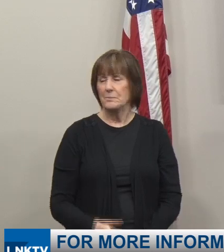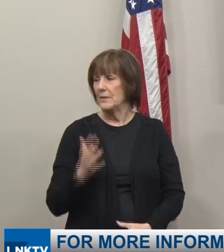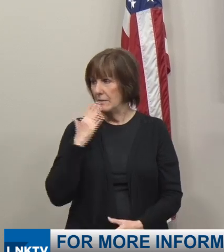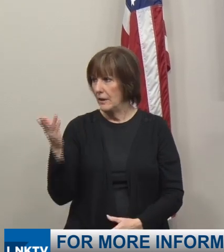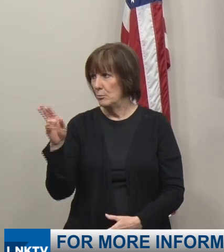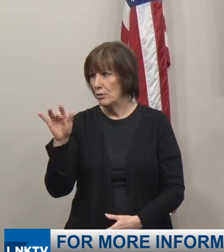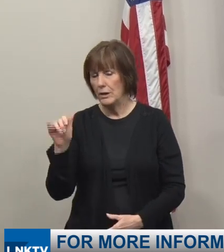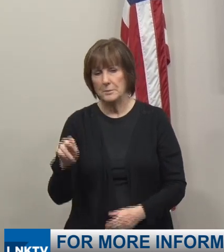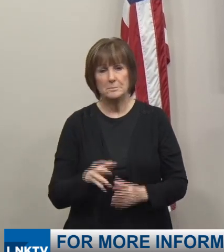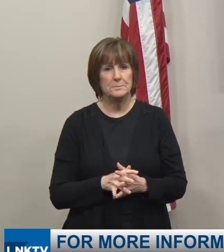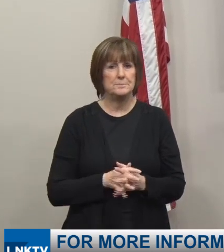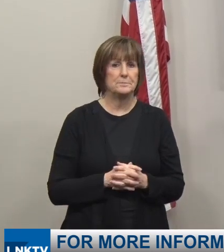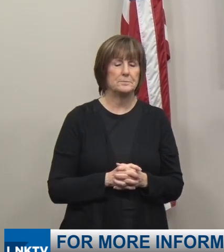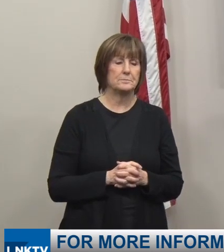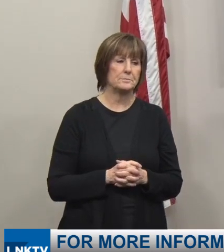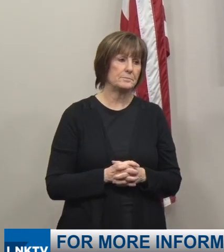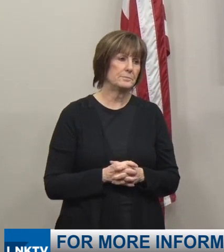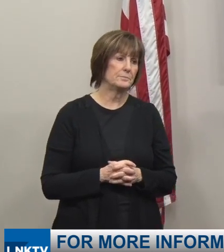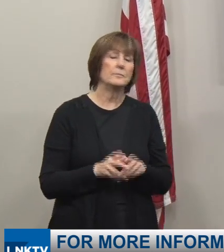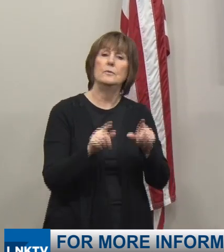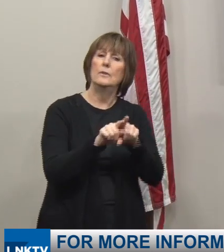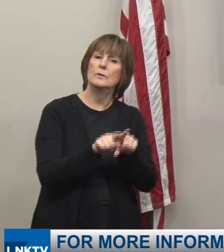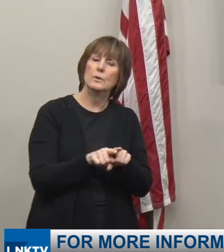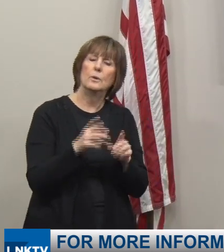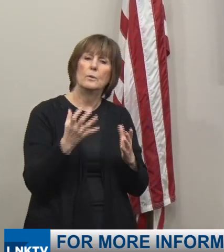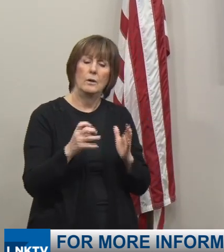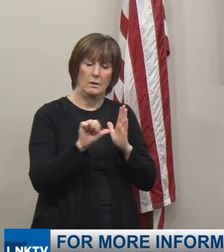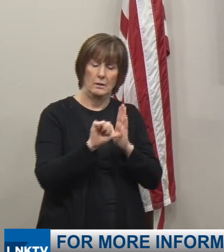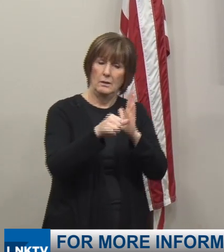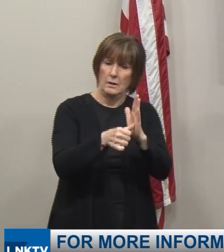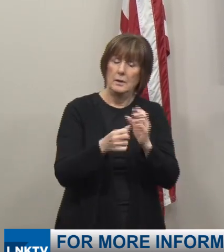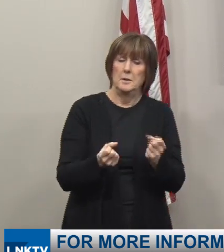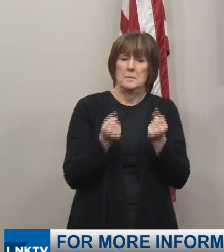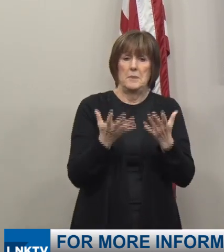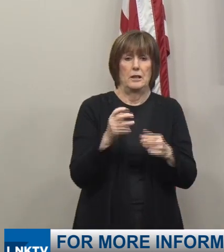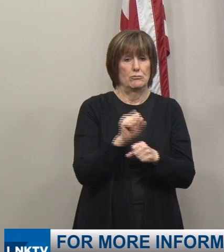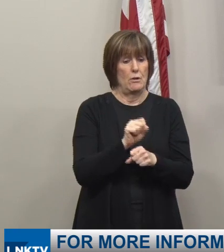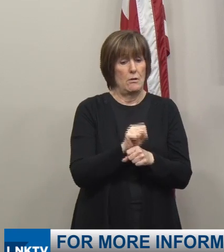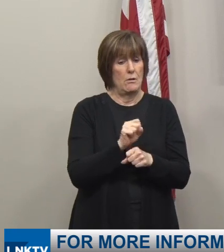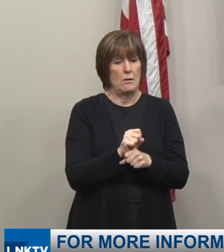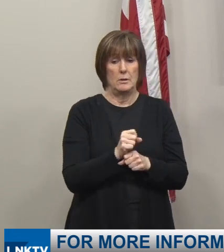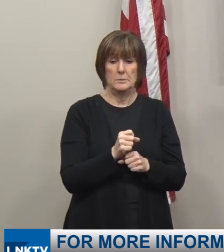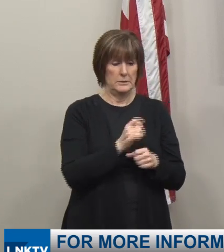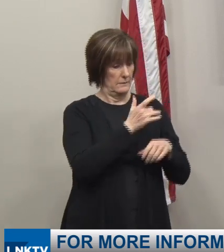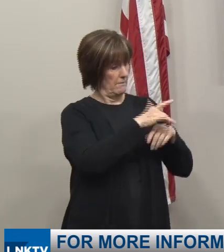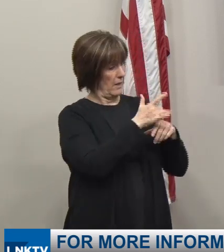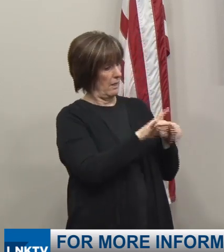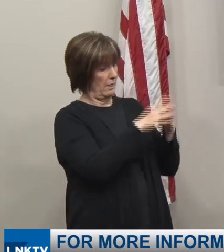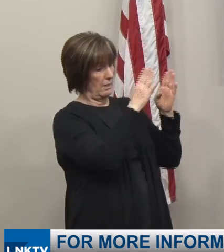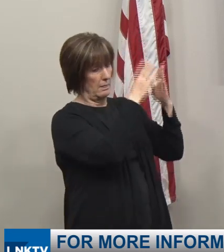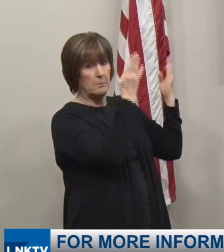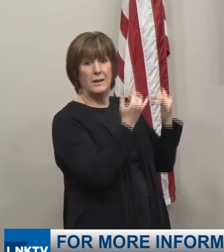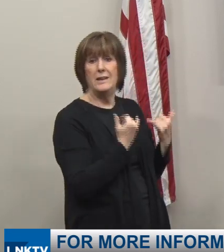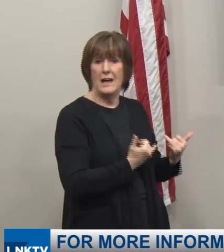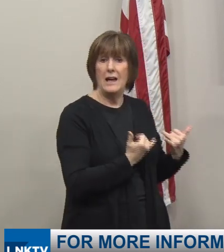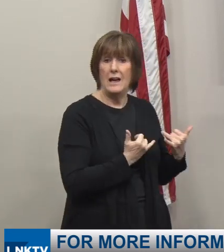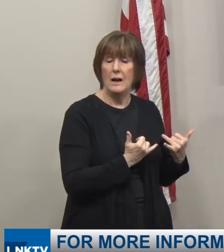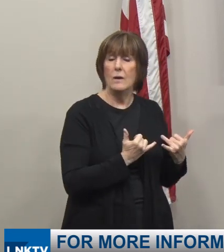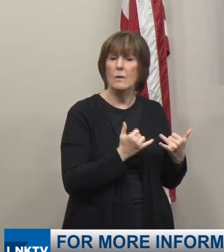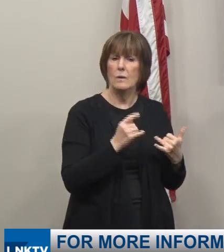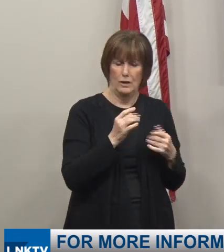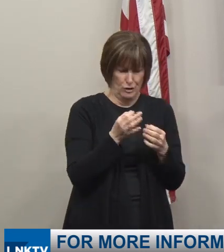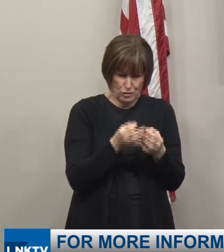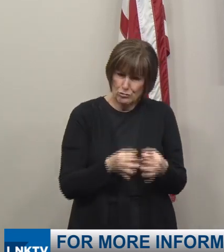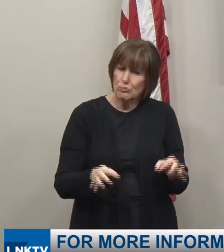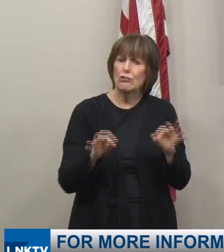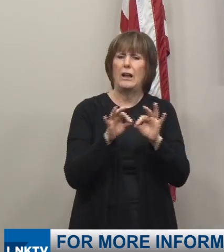Thank you, Brian. I would also like to highlight that many of the jobs that are coming available right now serve